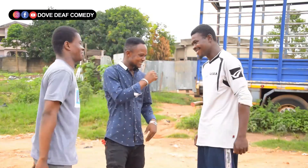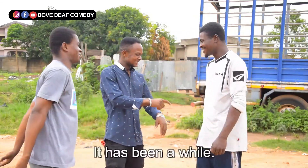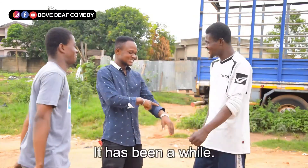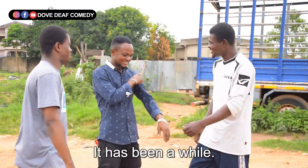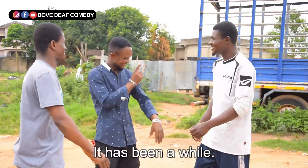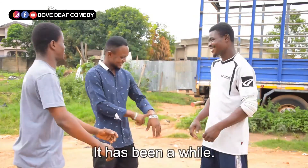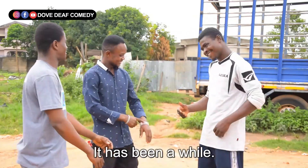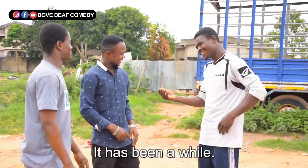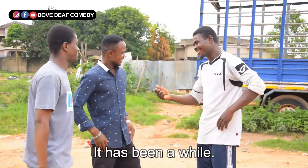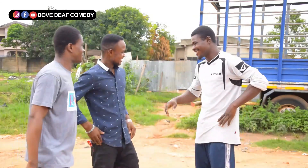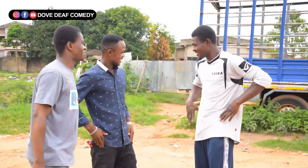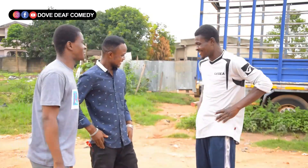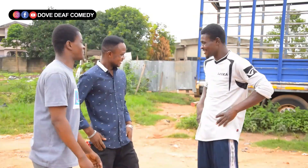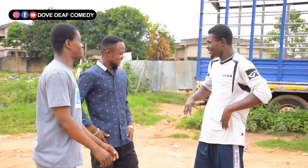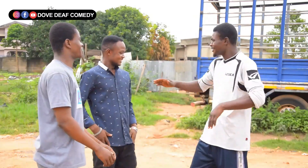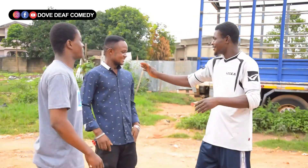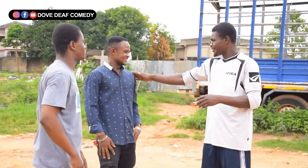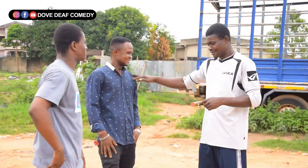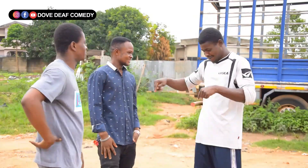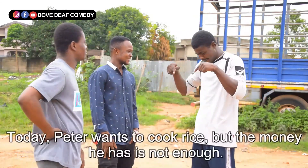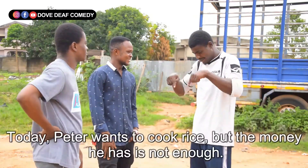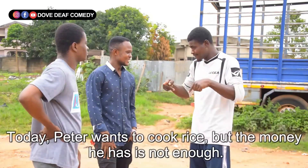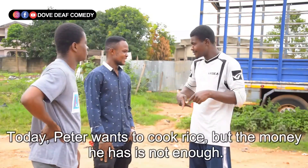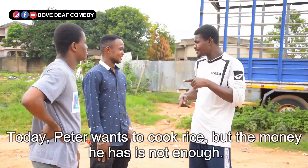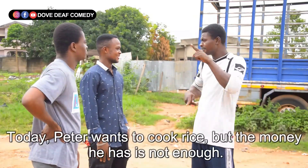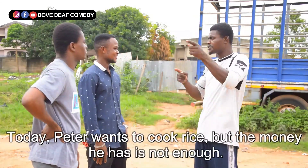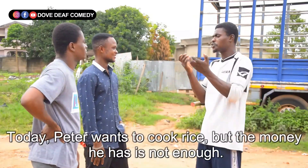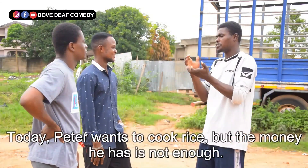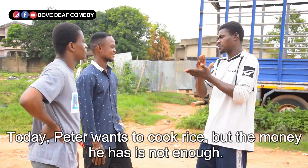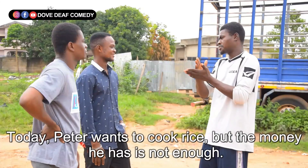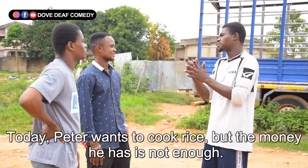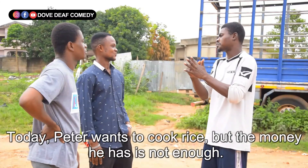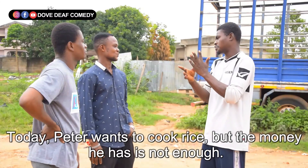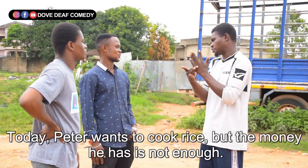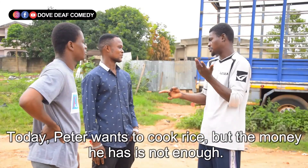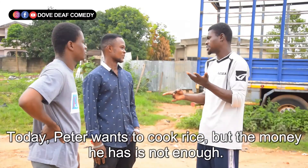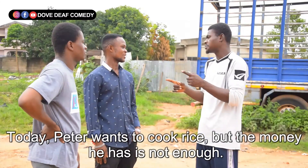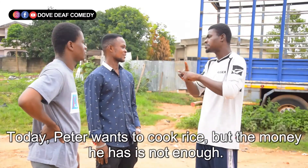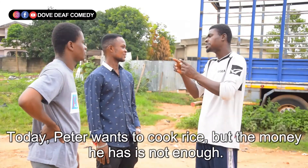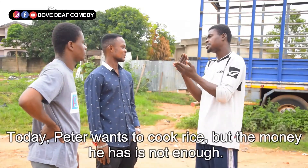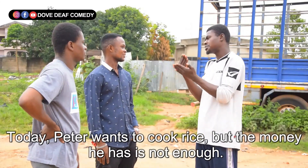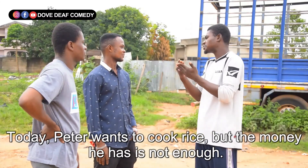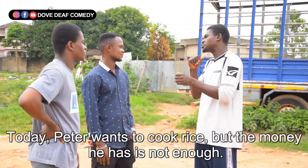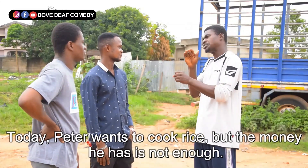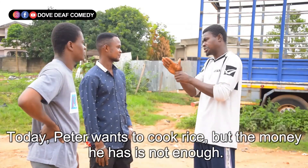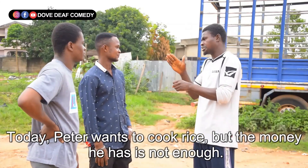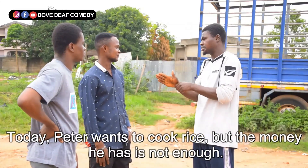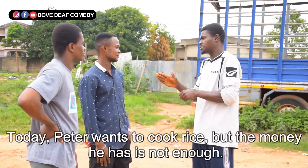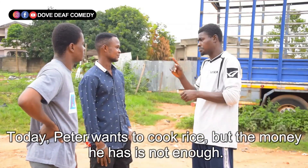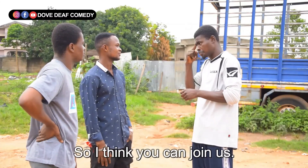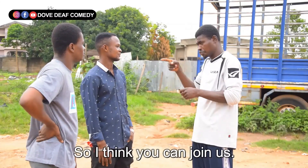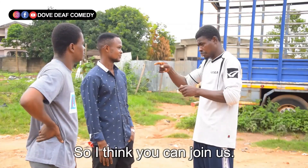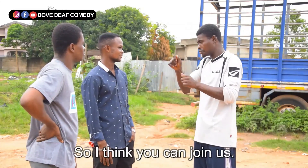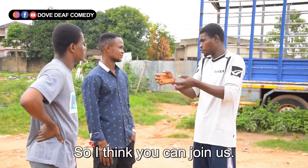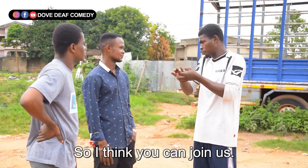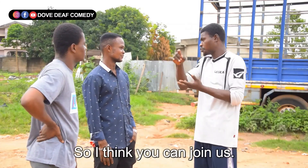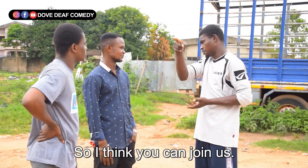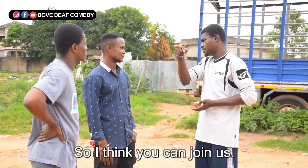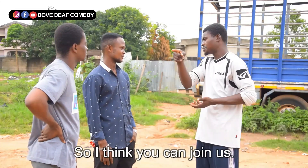It has been a while. Today, Peter wants to cook rice, but the money he has is not enough. So I think you can